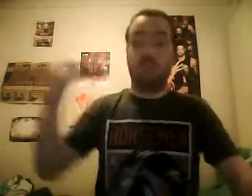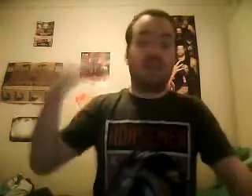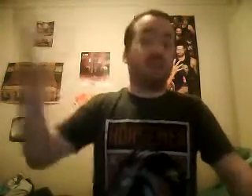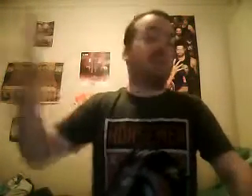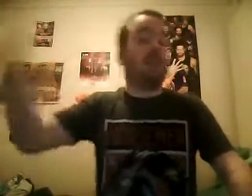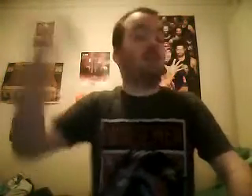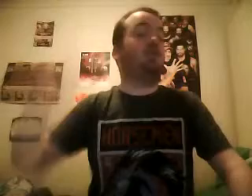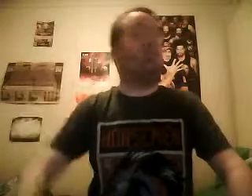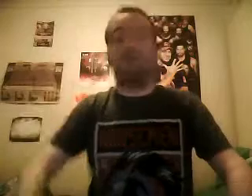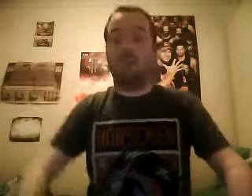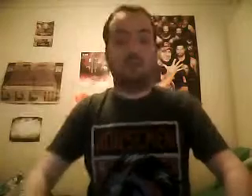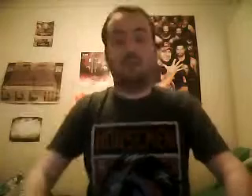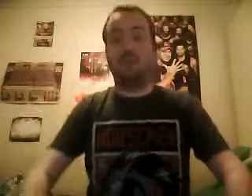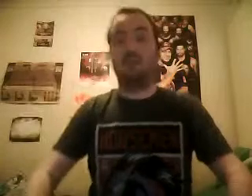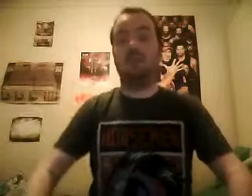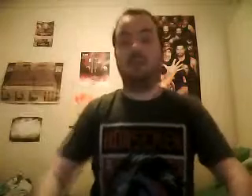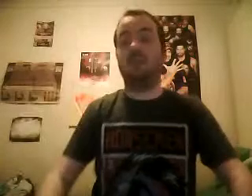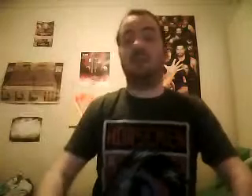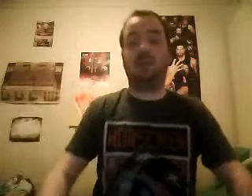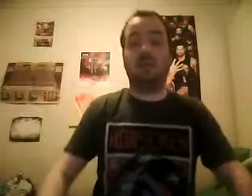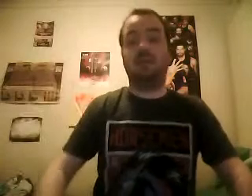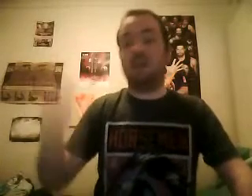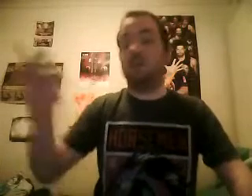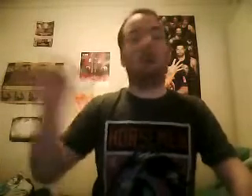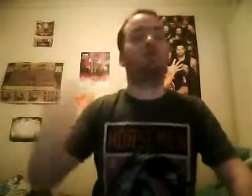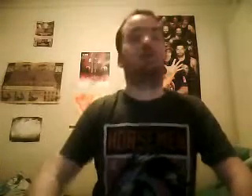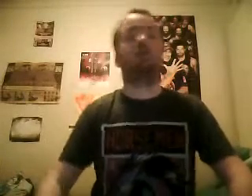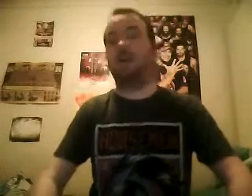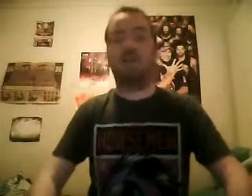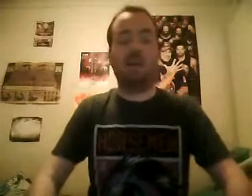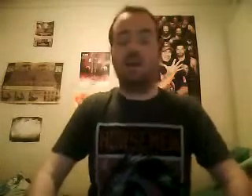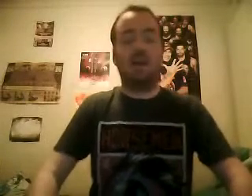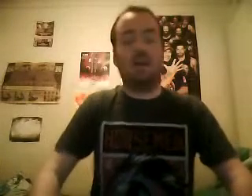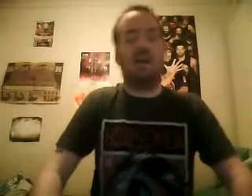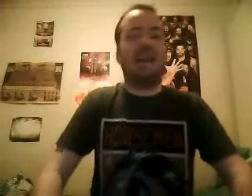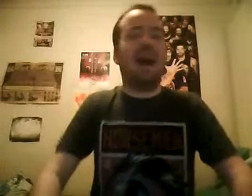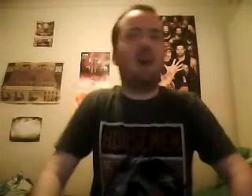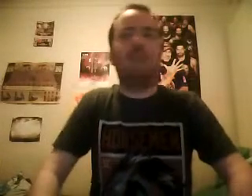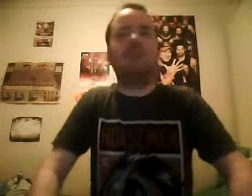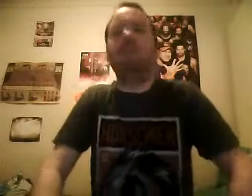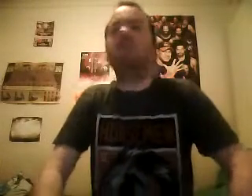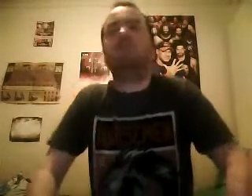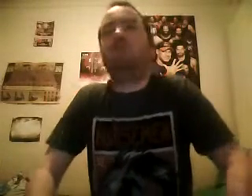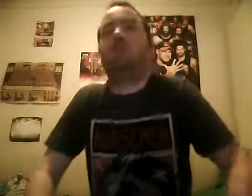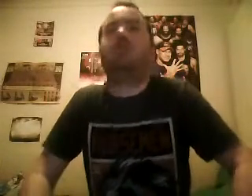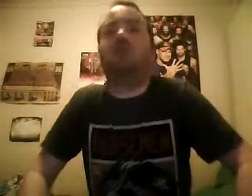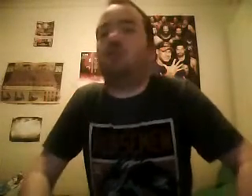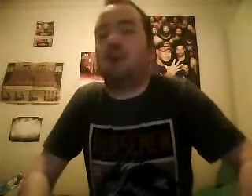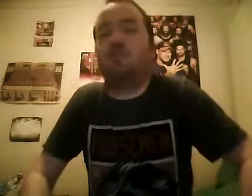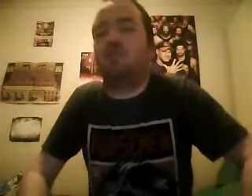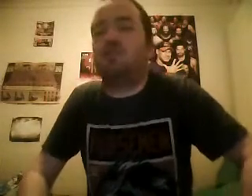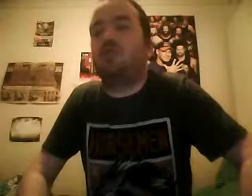But yeah, they made a joke. They did a knock-knock joke. And I wonder how many miserables didn't like this because it